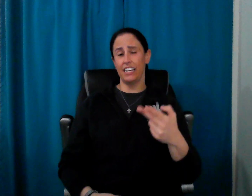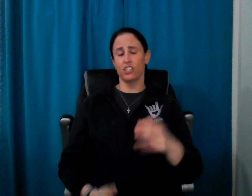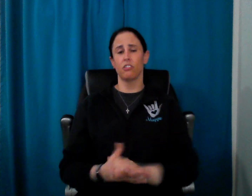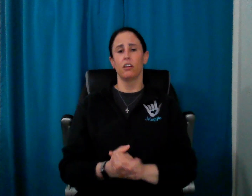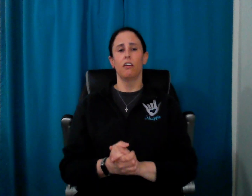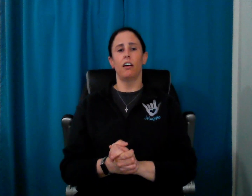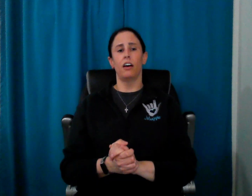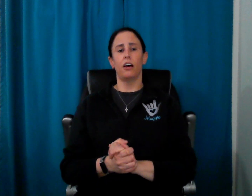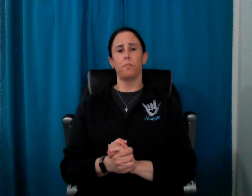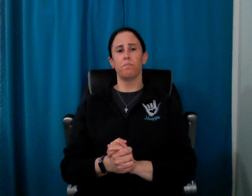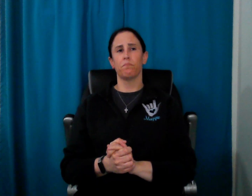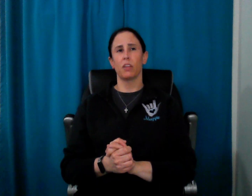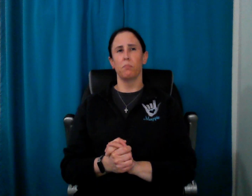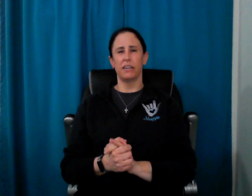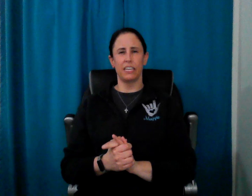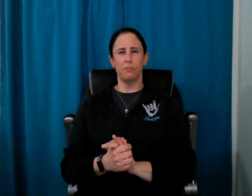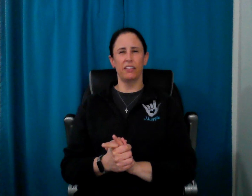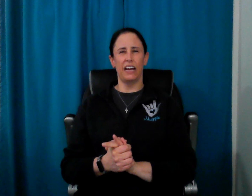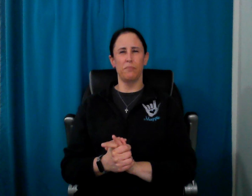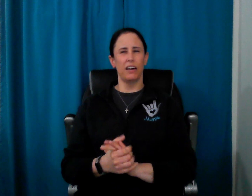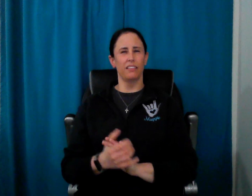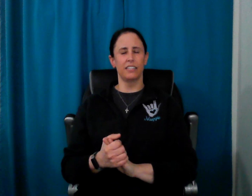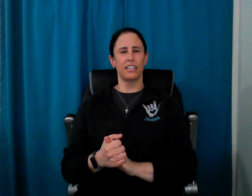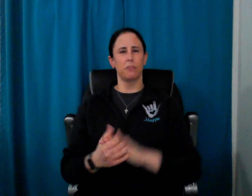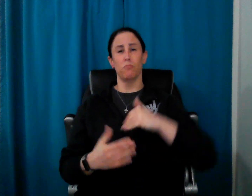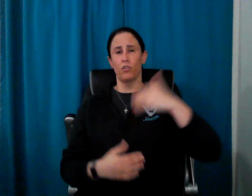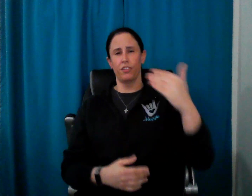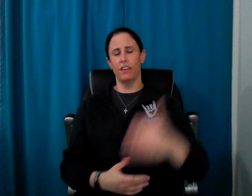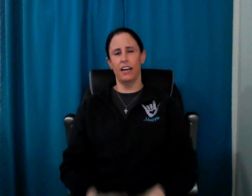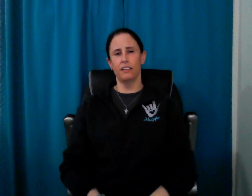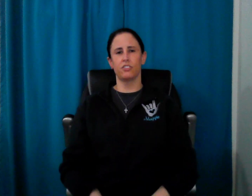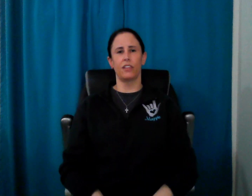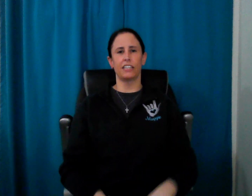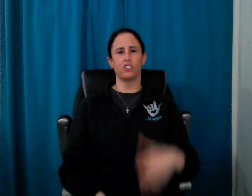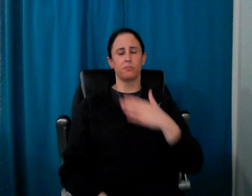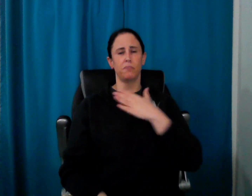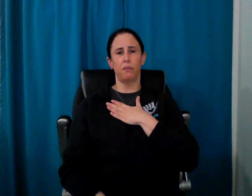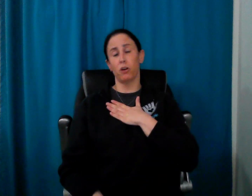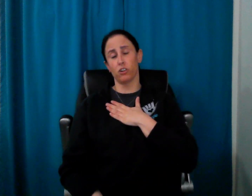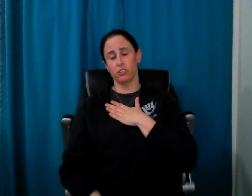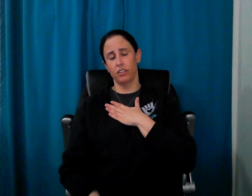TH, but typically I'm not listing more than that. So that's just me personally.